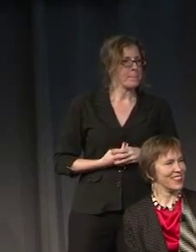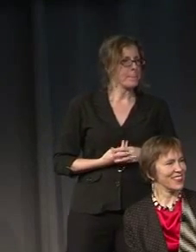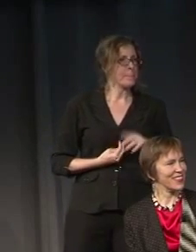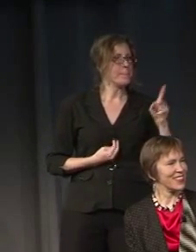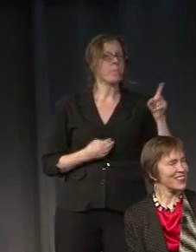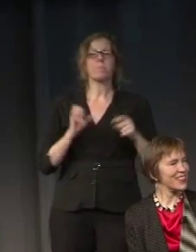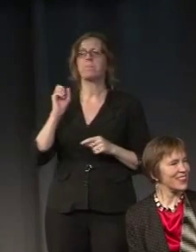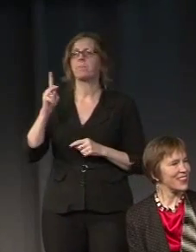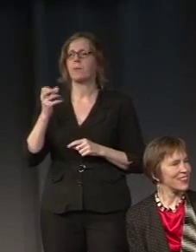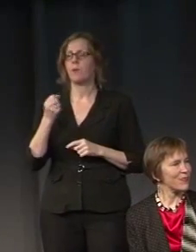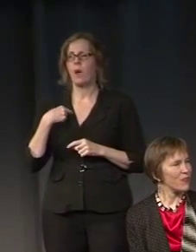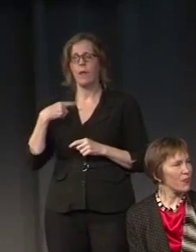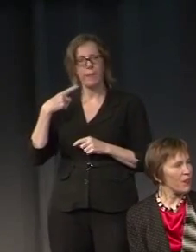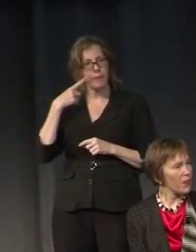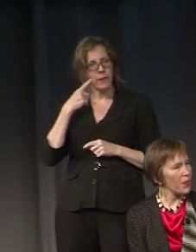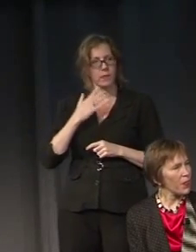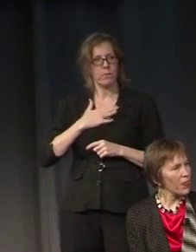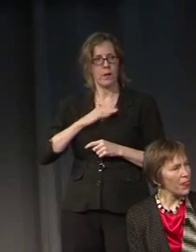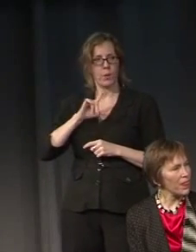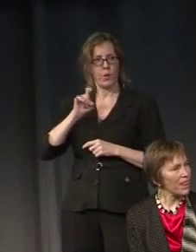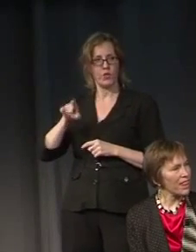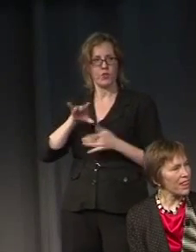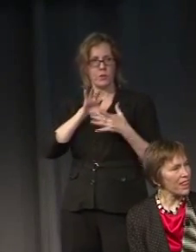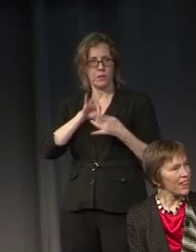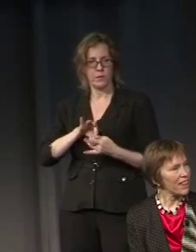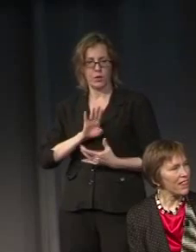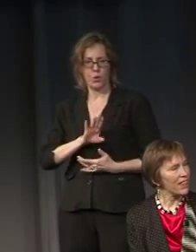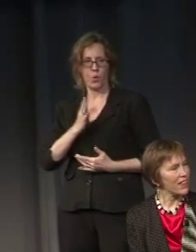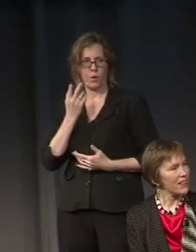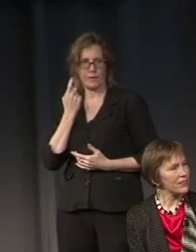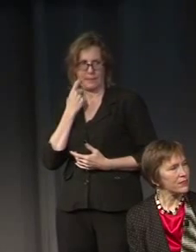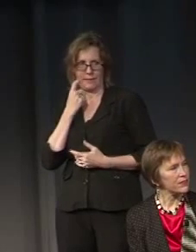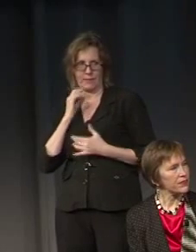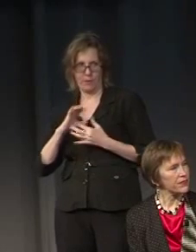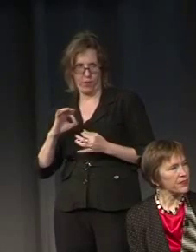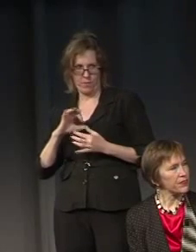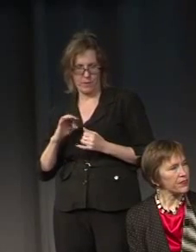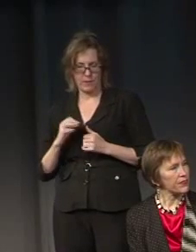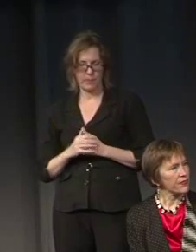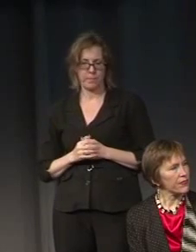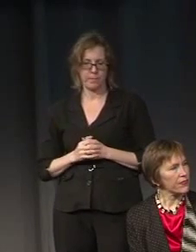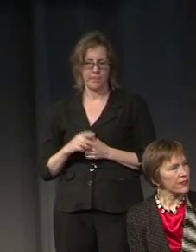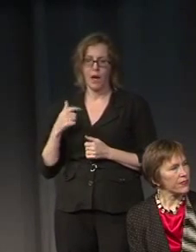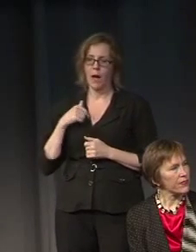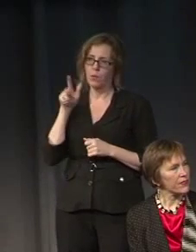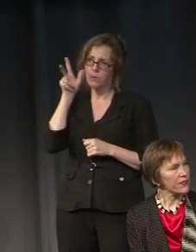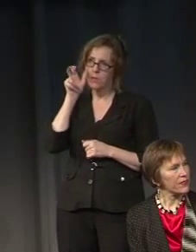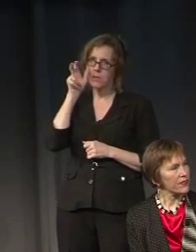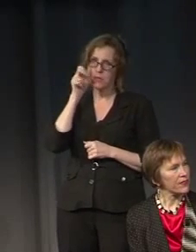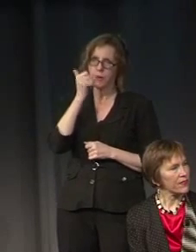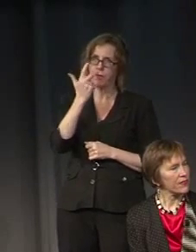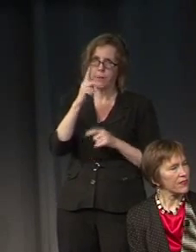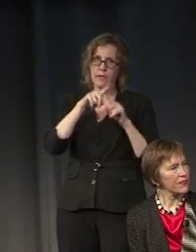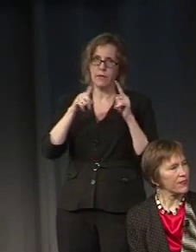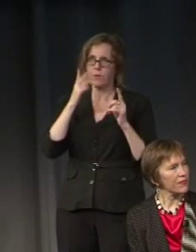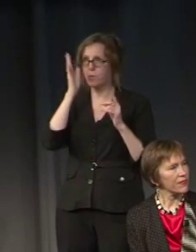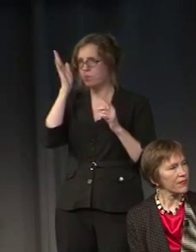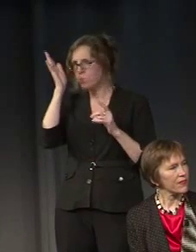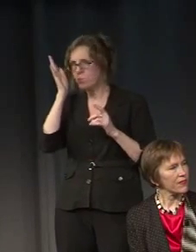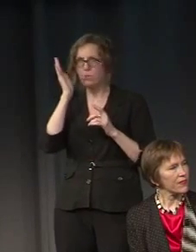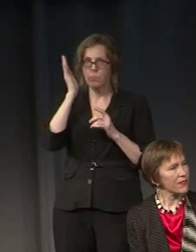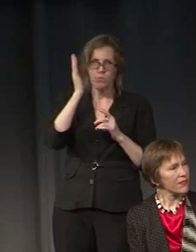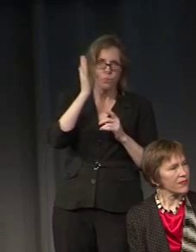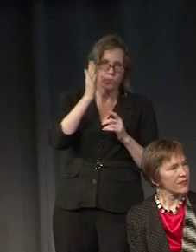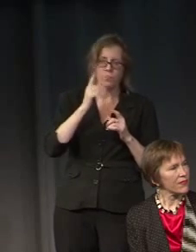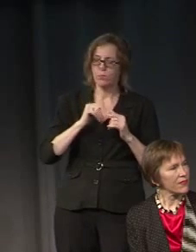So I think my question ties to your comment. While I listened to everybody talk, we heard three different ways of thinking of